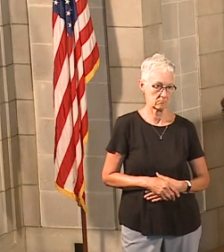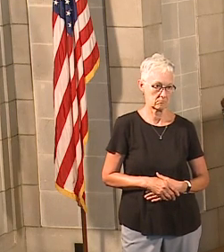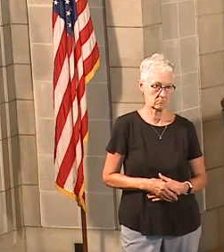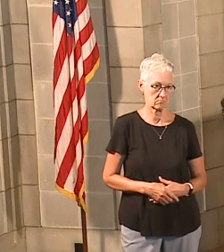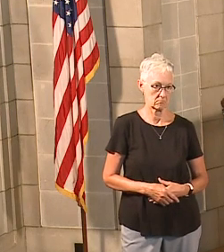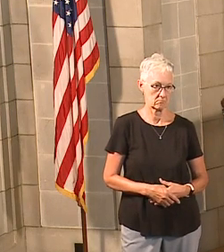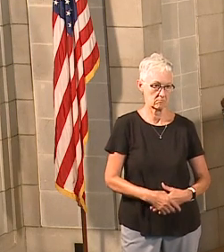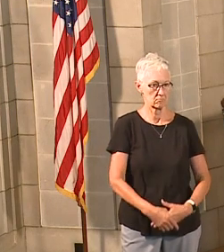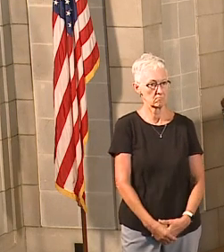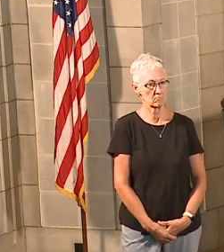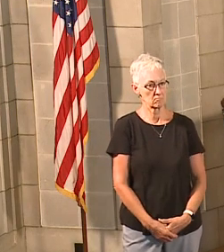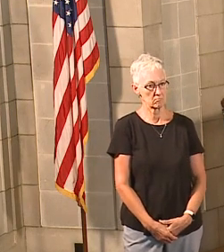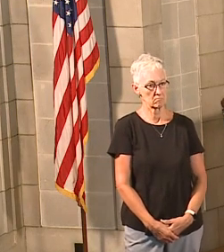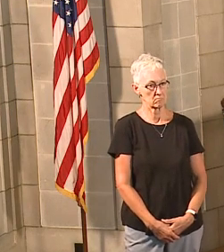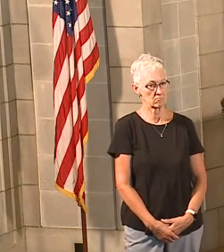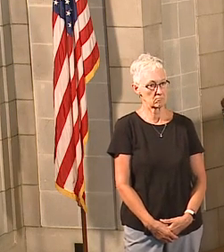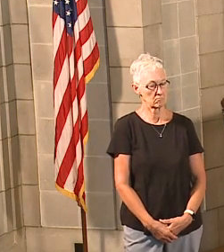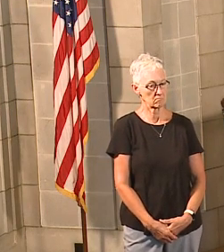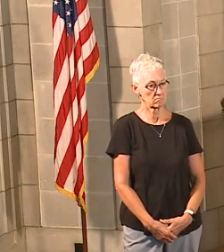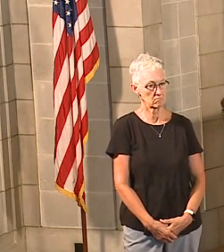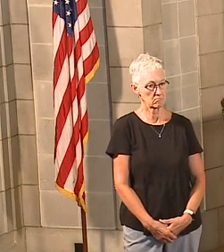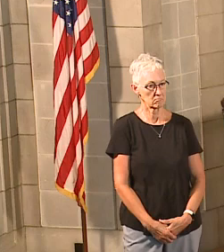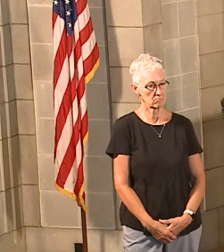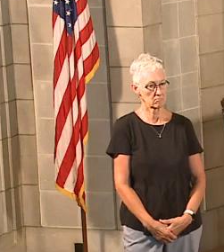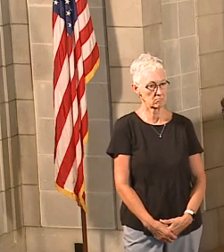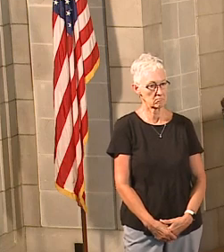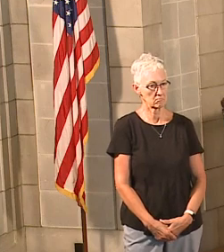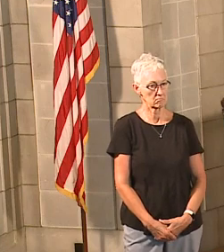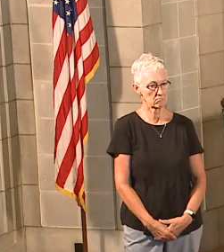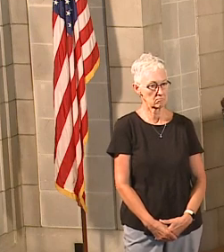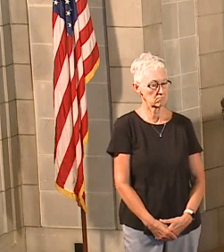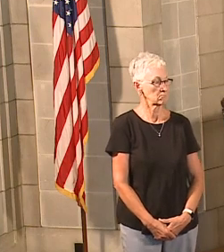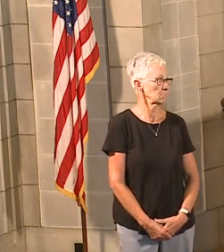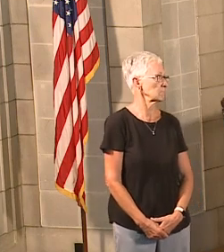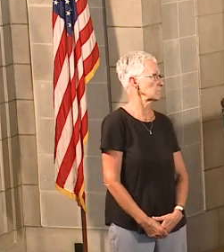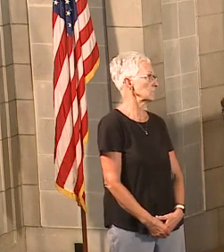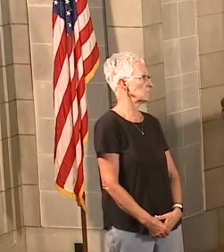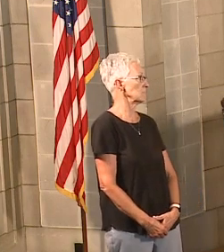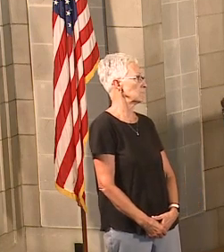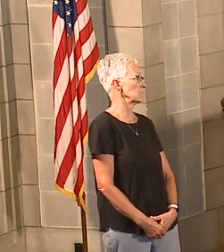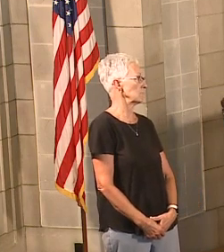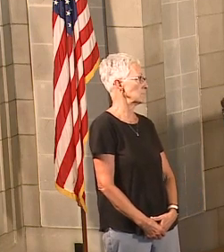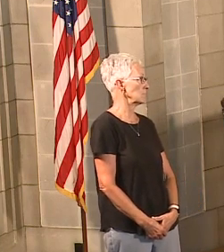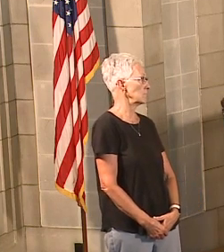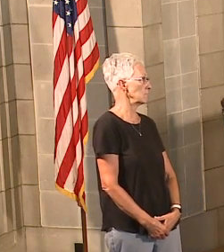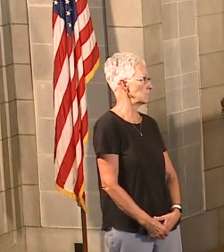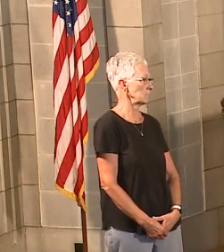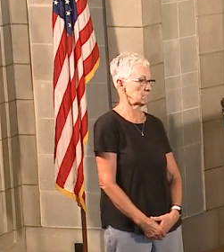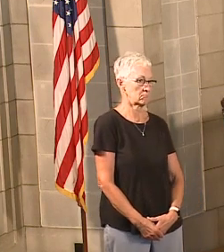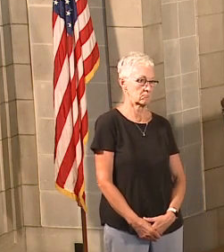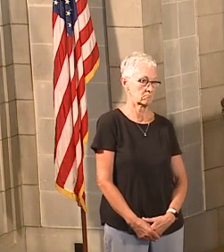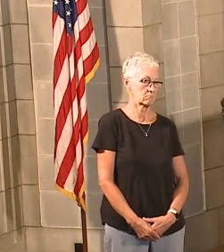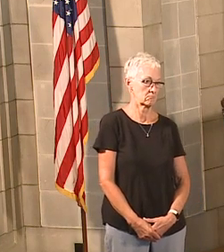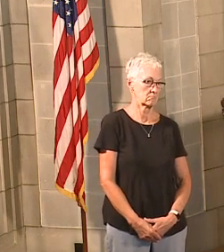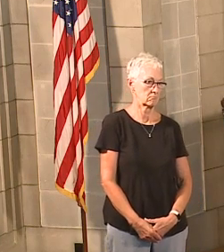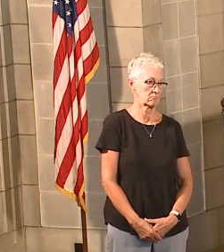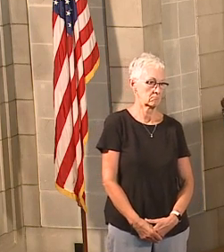spend and pay sales tax dollars and so forth. And you're suggesting that